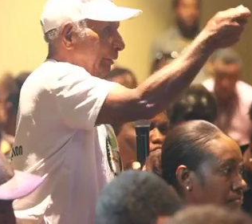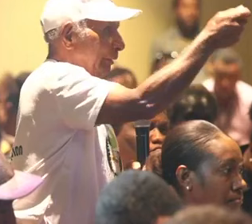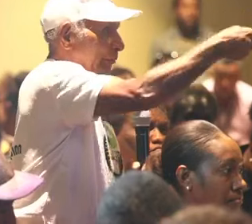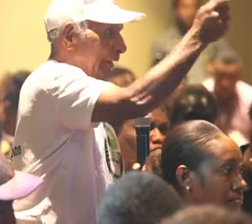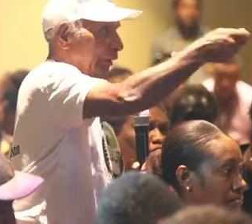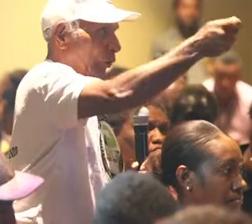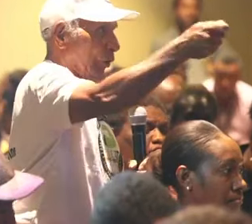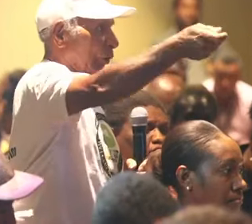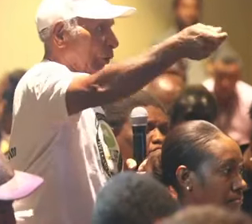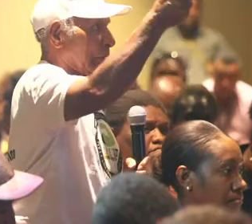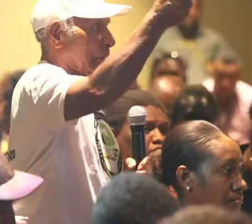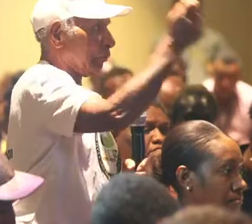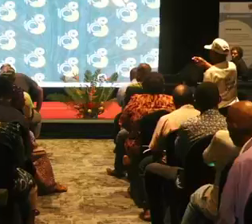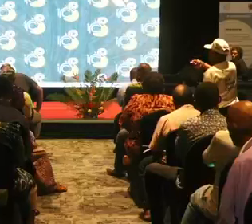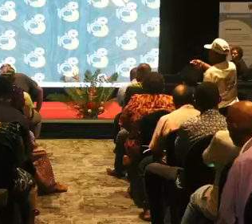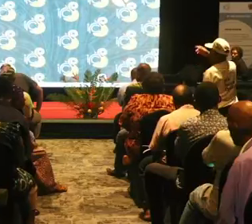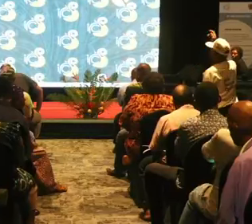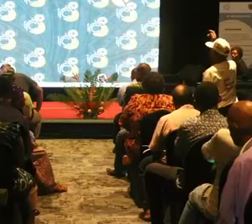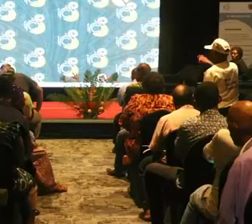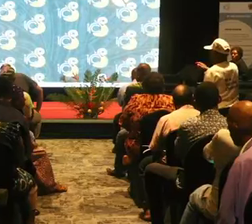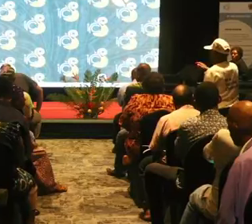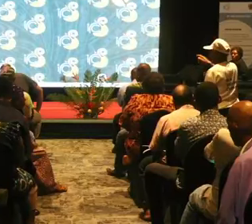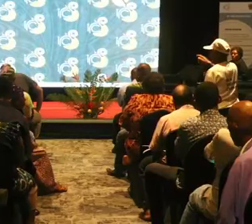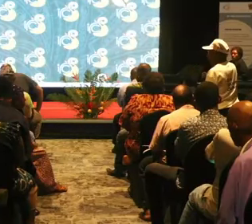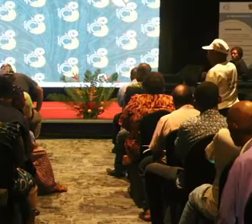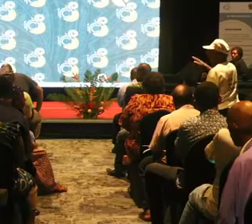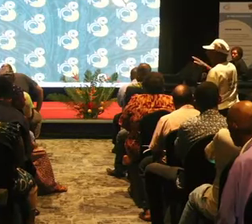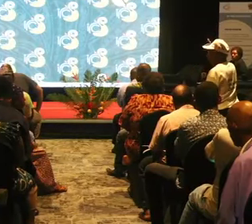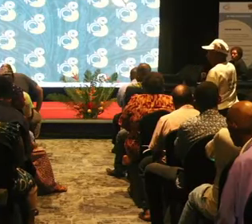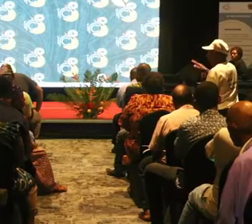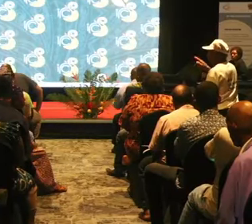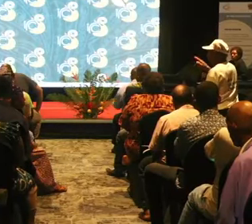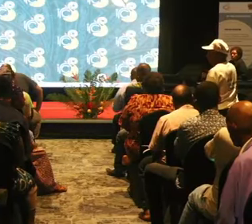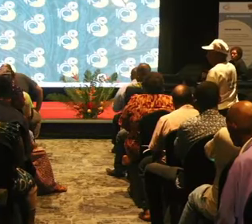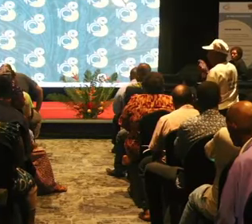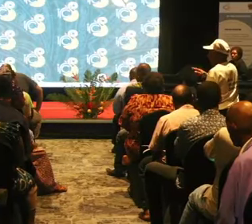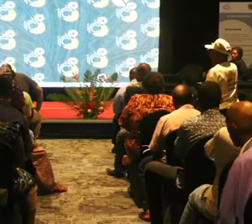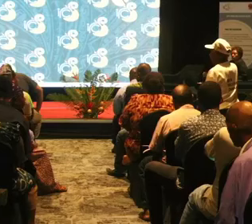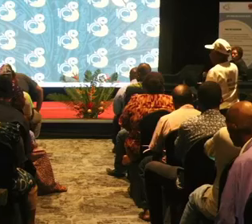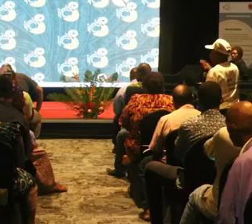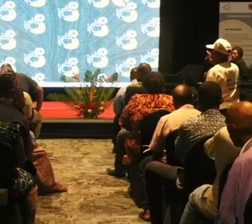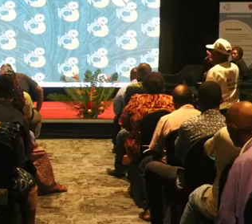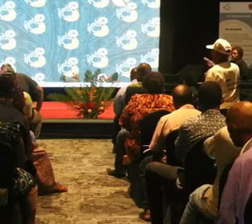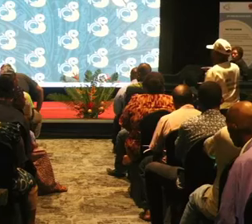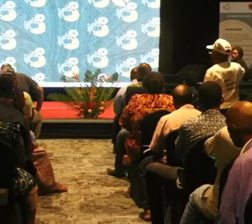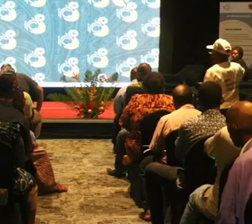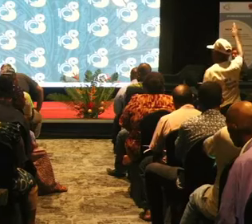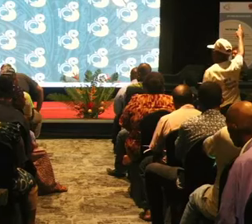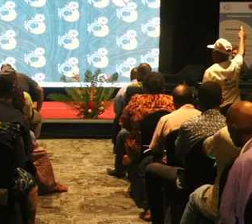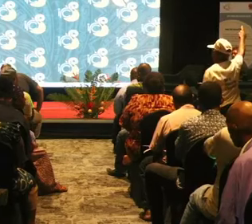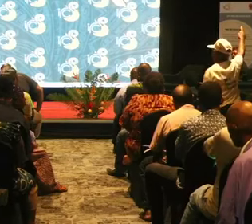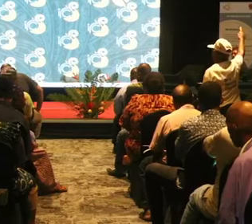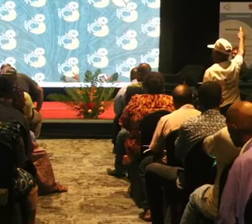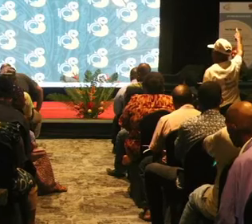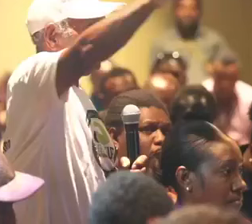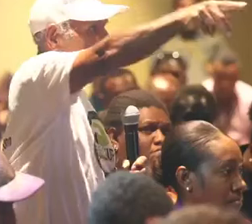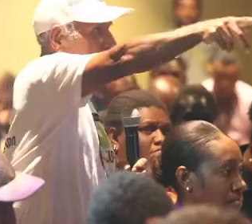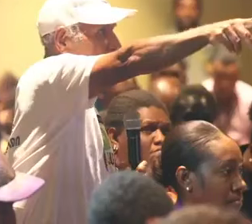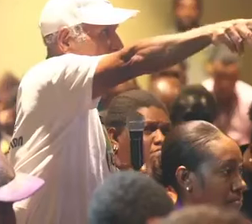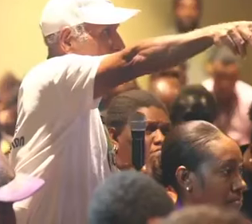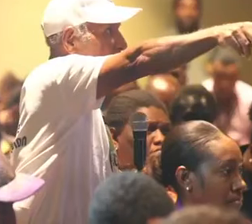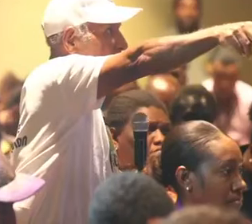must give him money long all around him because cooperative society have one plan big plus something low 1974 I go on top.